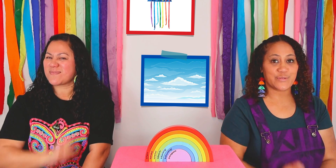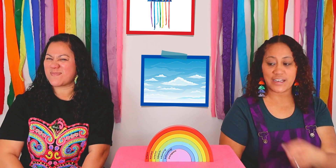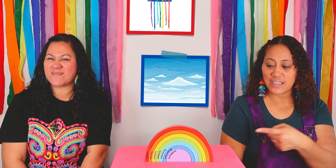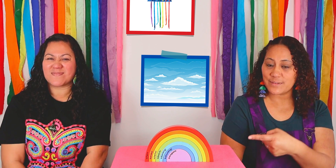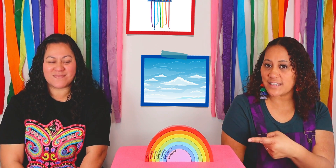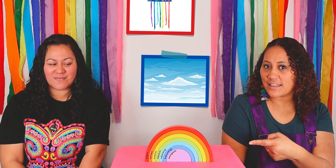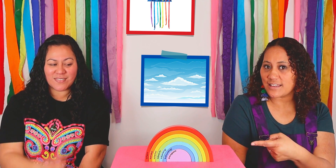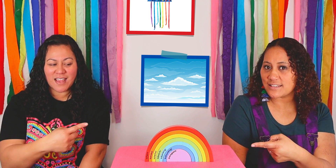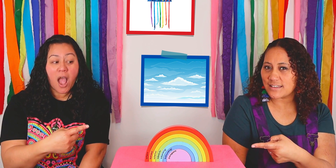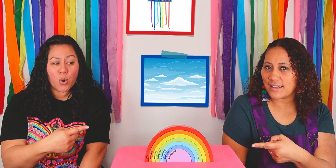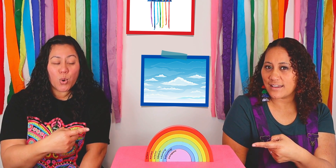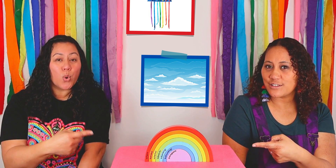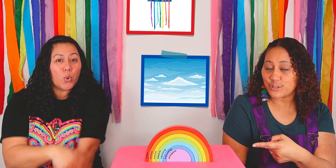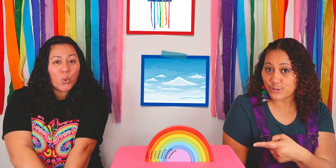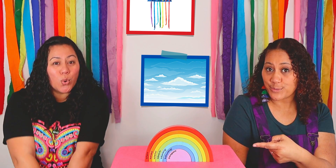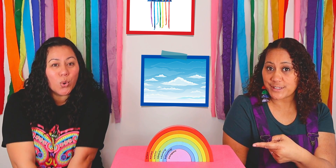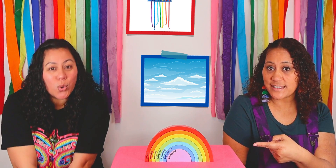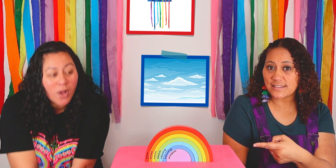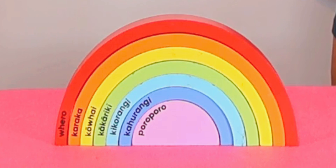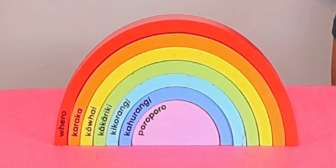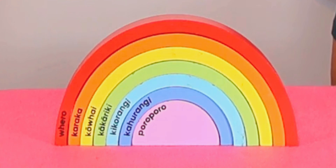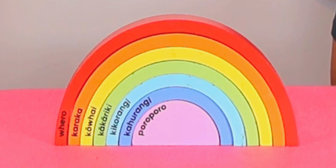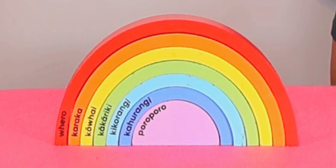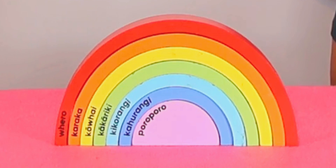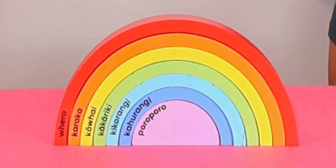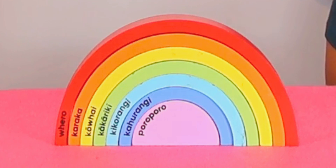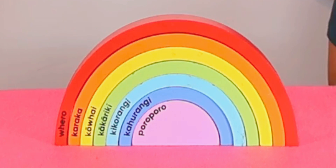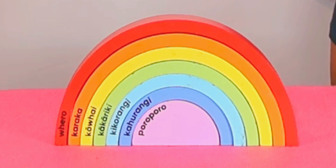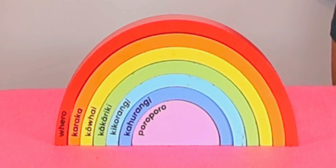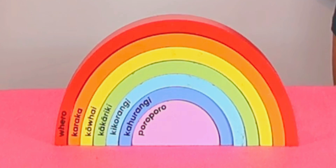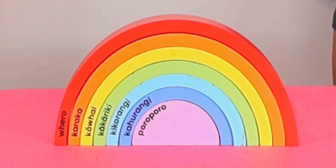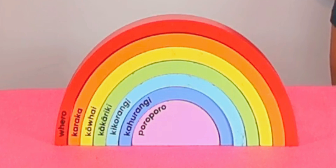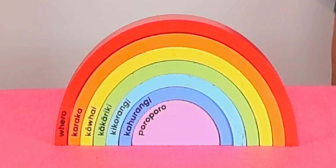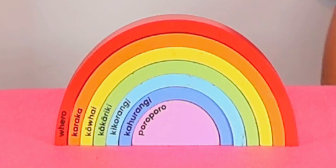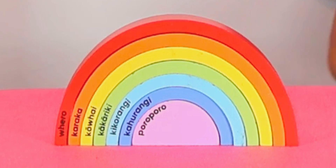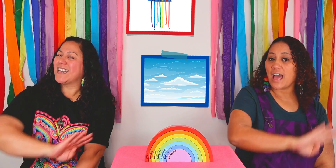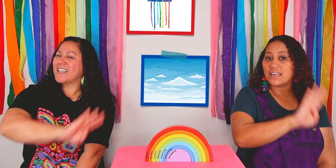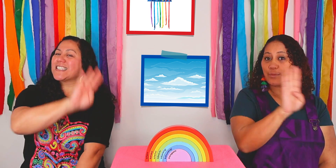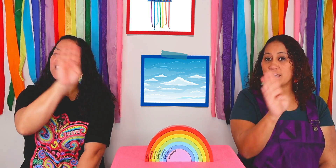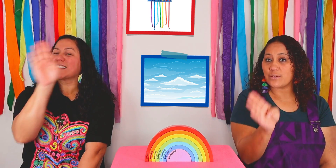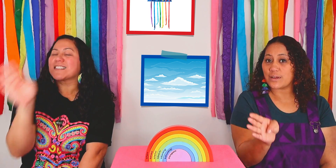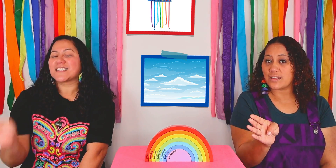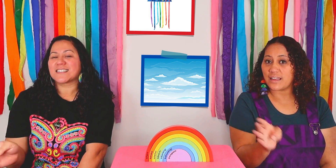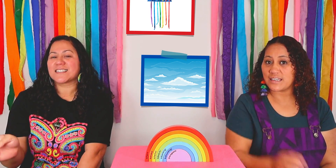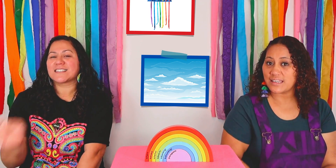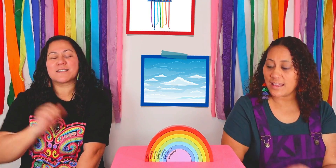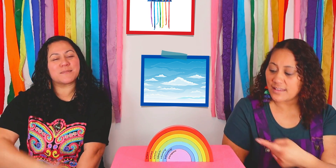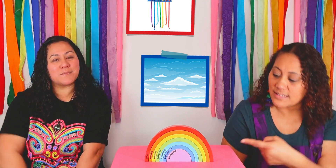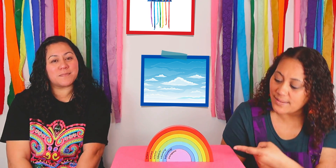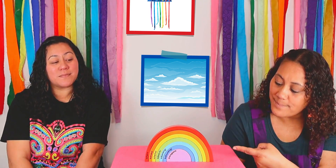right here beside us. Do you know what this is? Ai ka pai, it's an aniwa and it has the